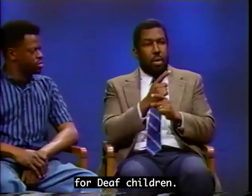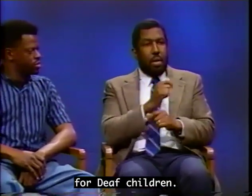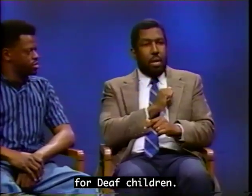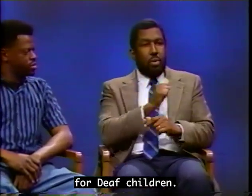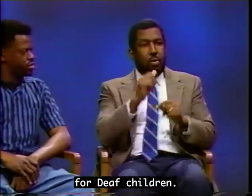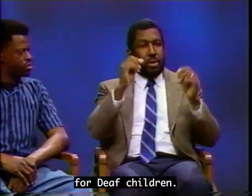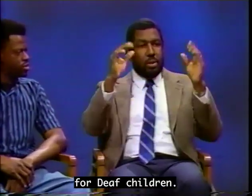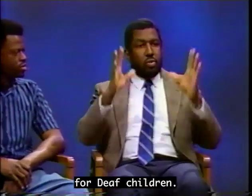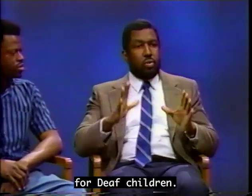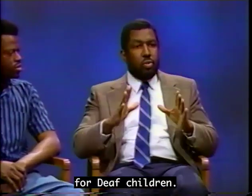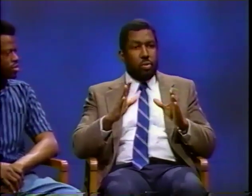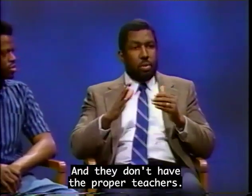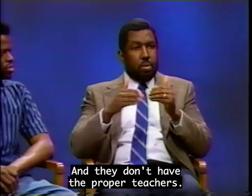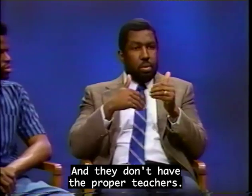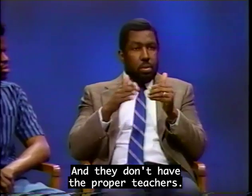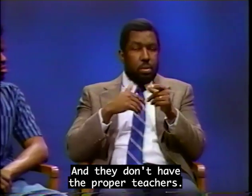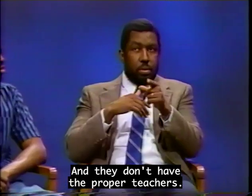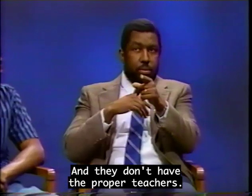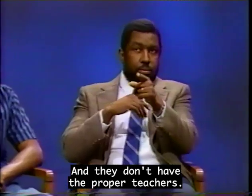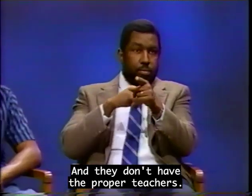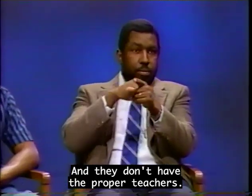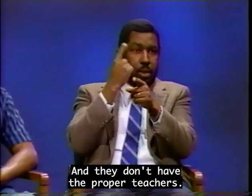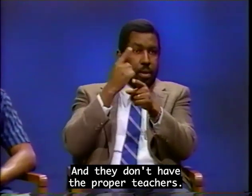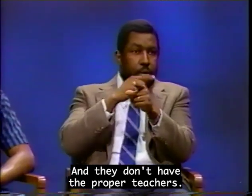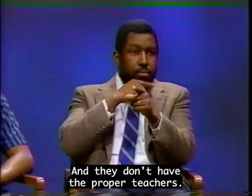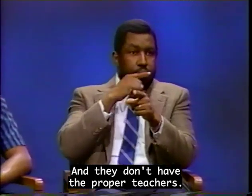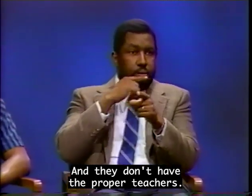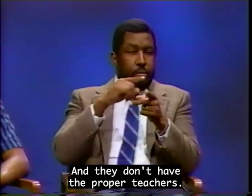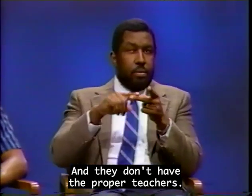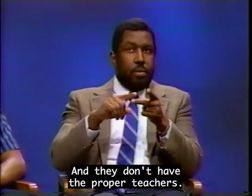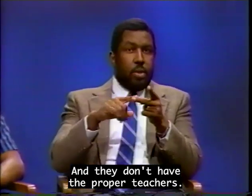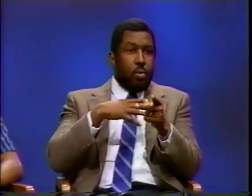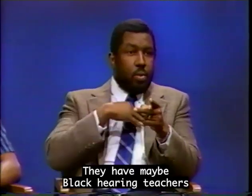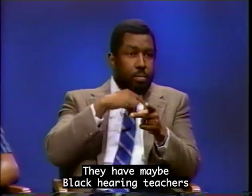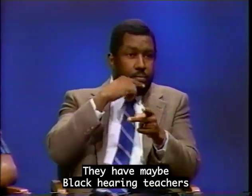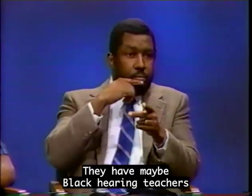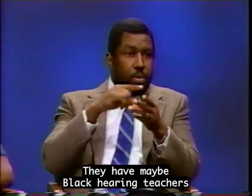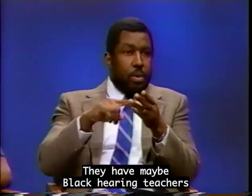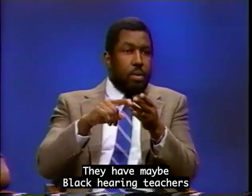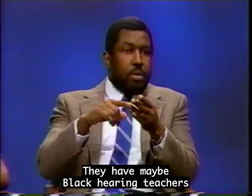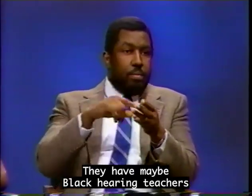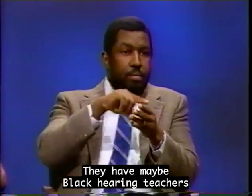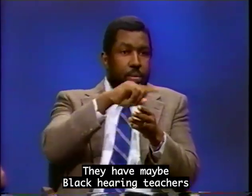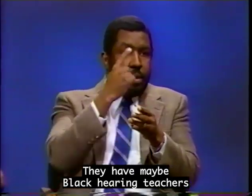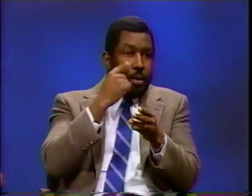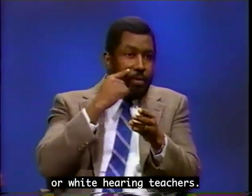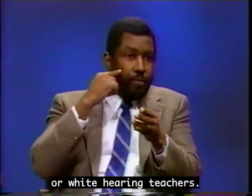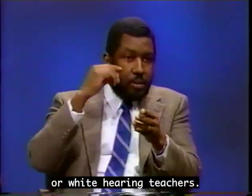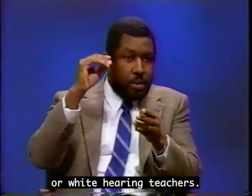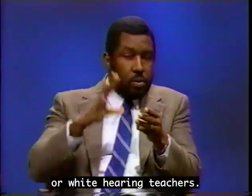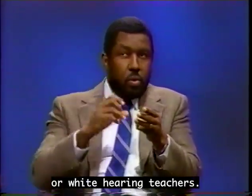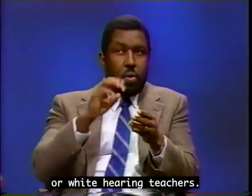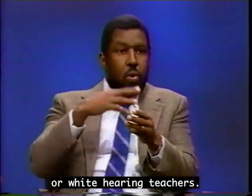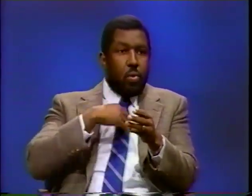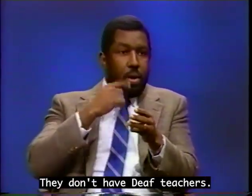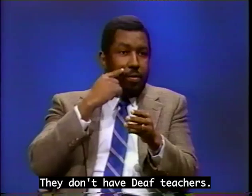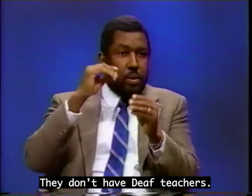children. And they don't have the proper teachers. They have maybe black hearing teachers or white hearing teachers. They don't have